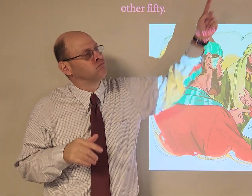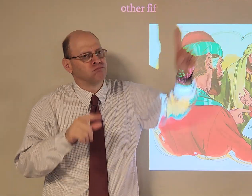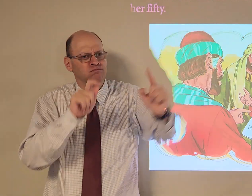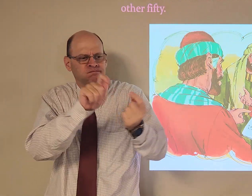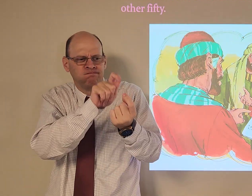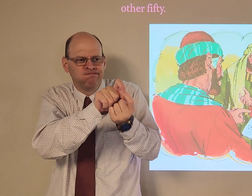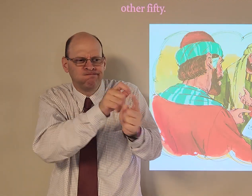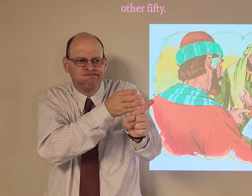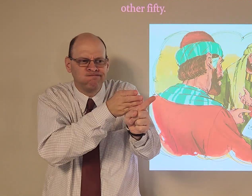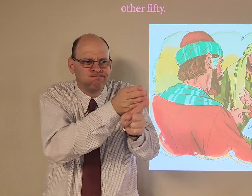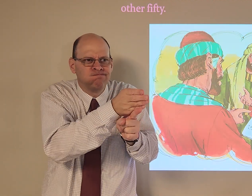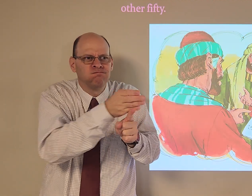There was a certain creditor